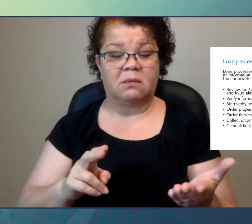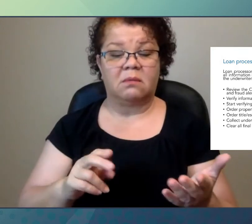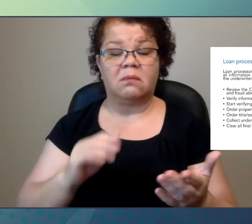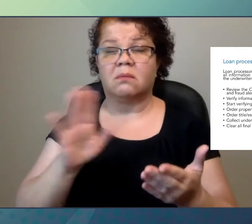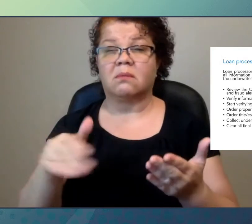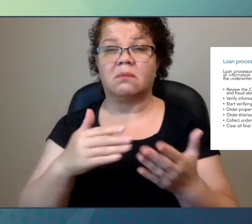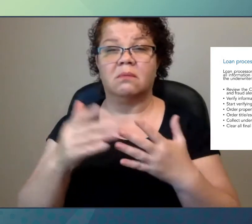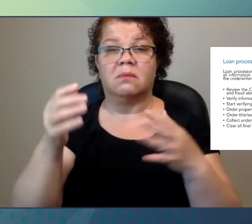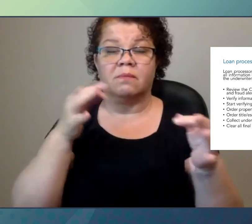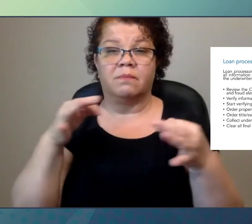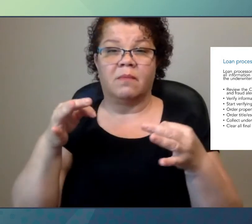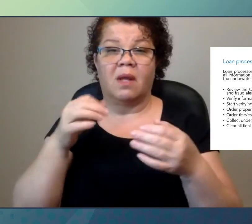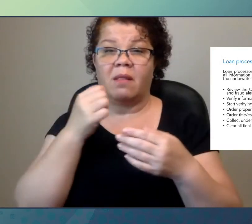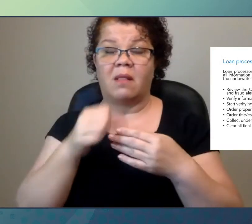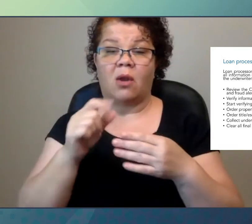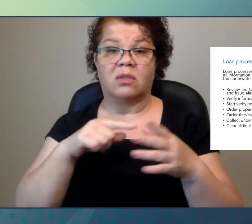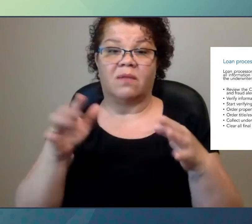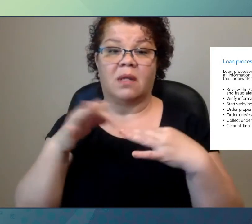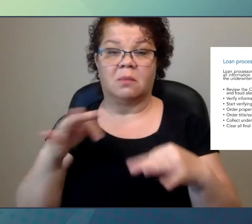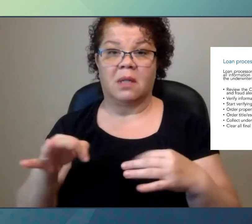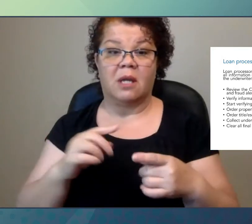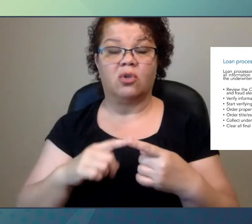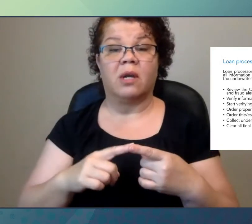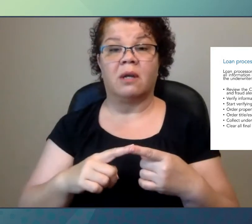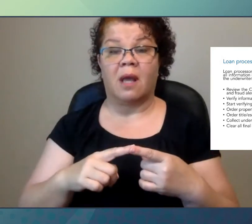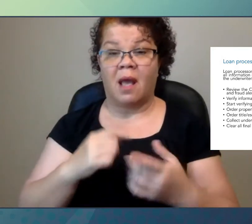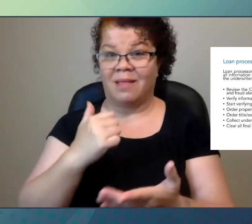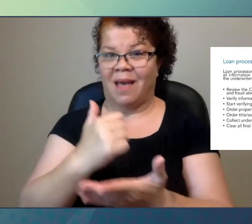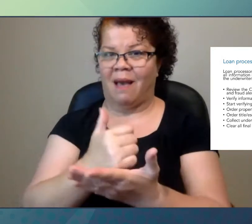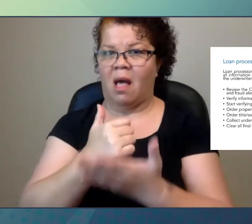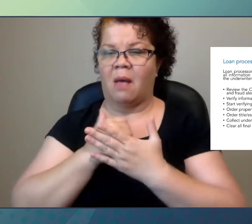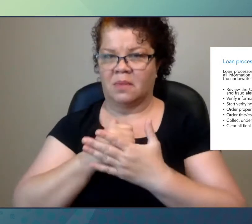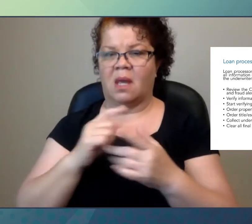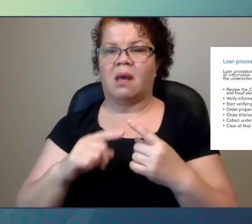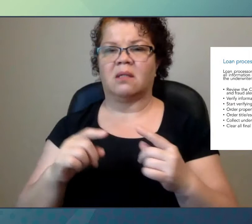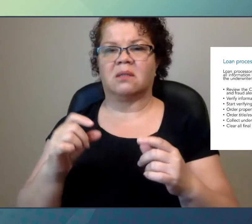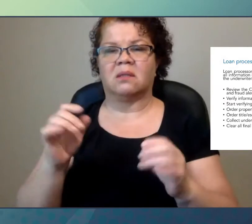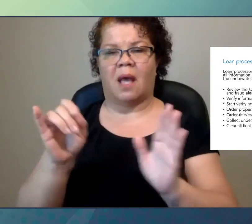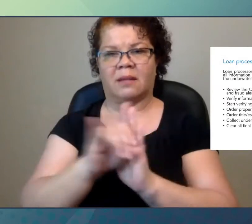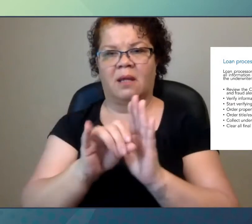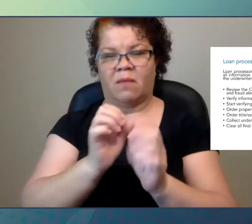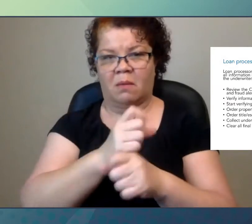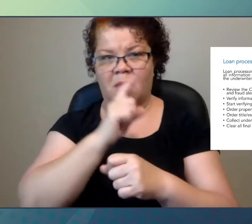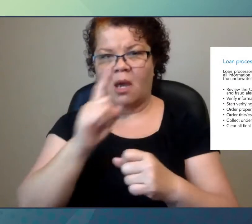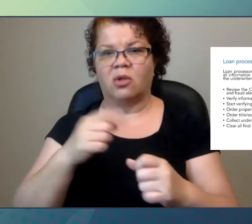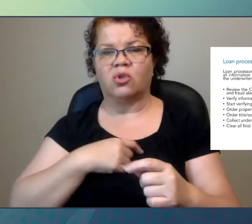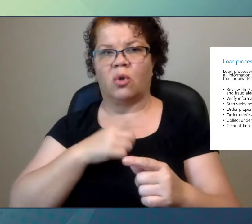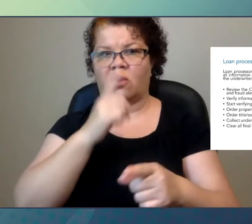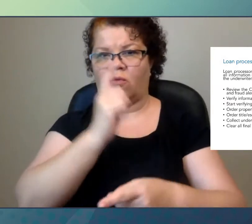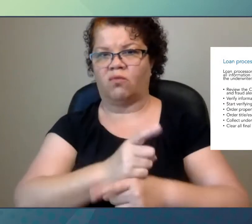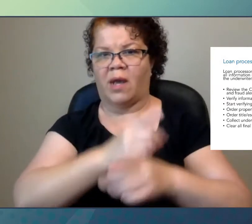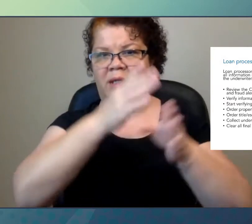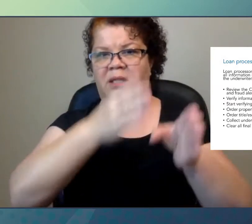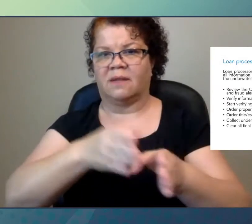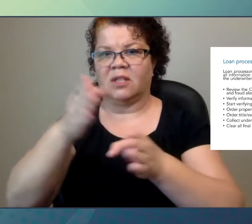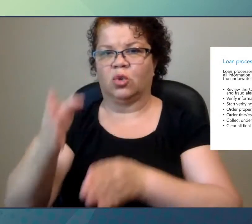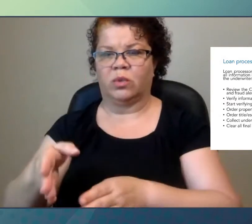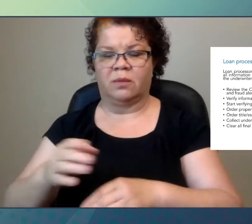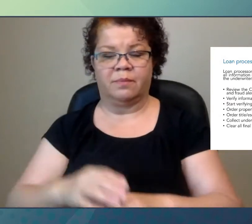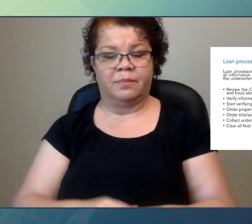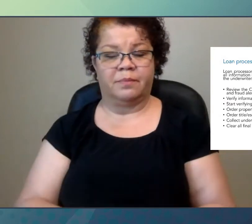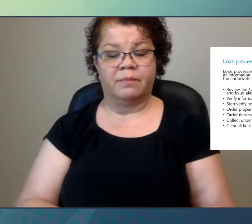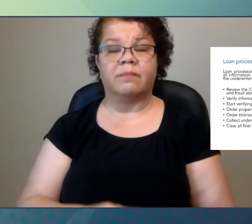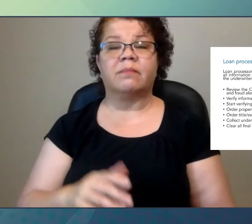for addresses. And really that helps us identify that we're dealing with the correct individual. If, we